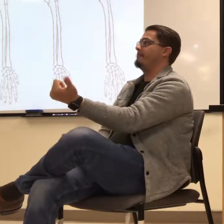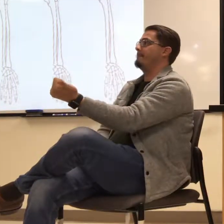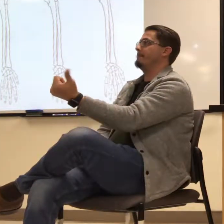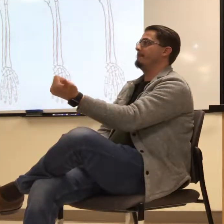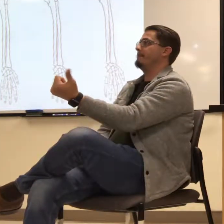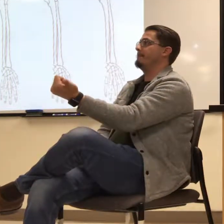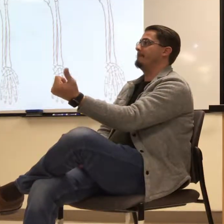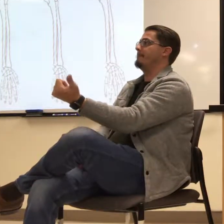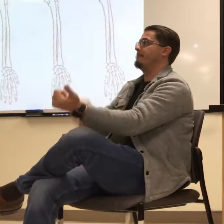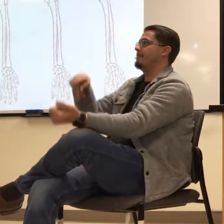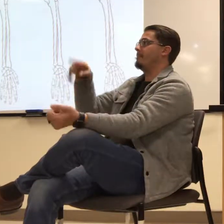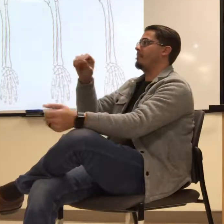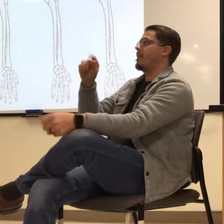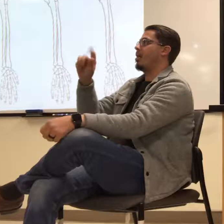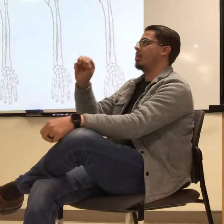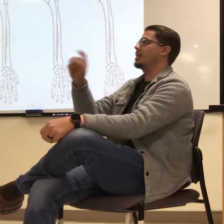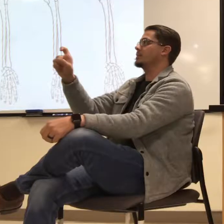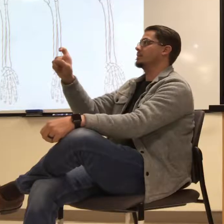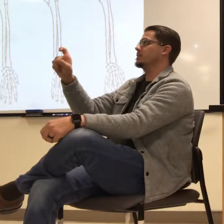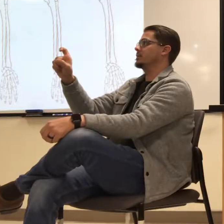the pollicis.